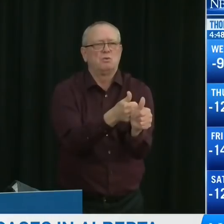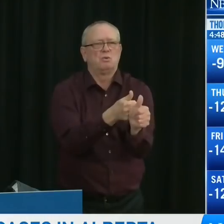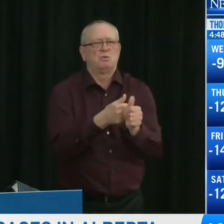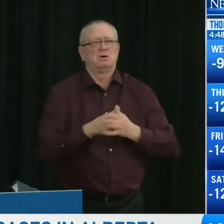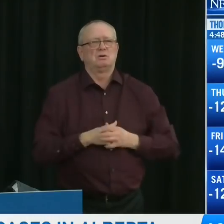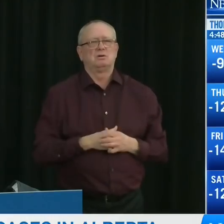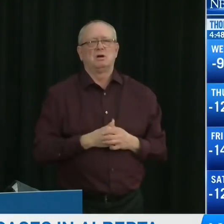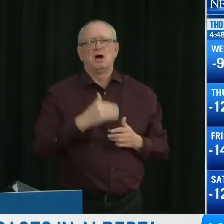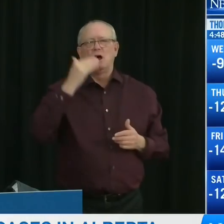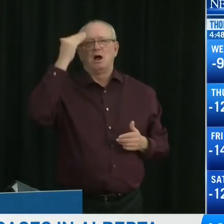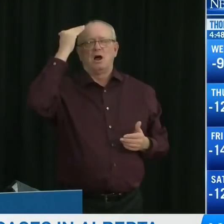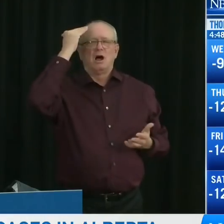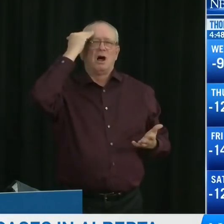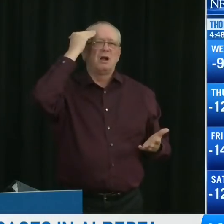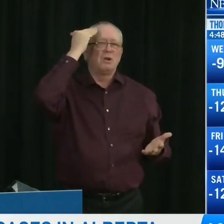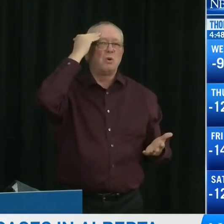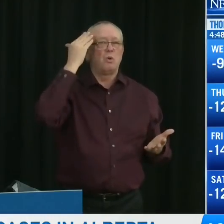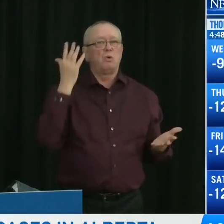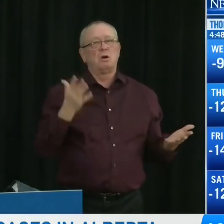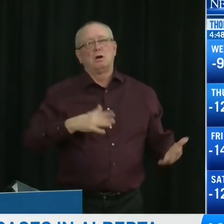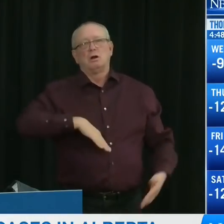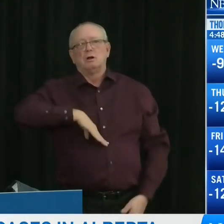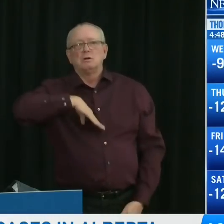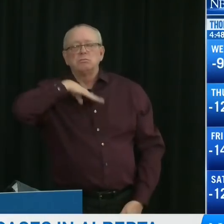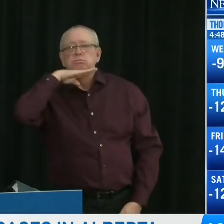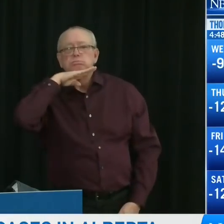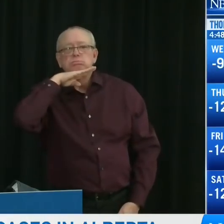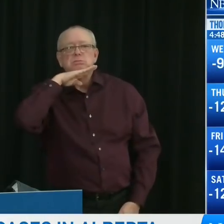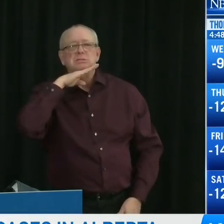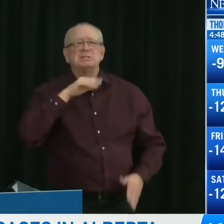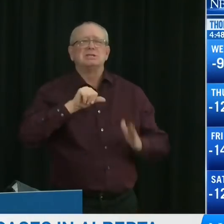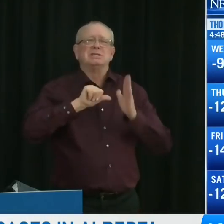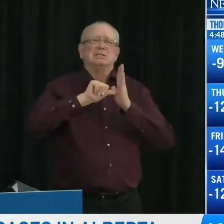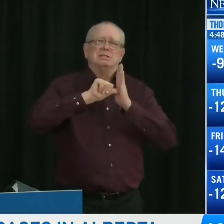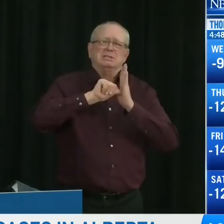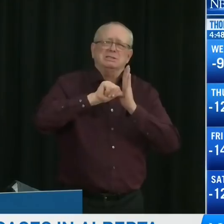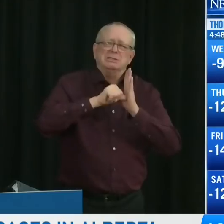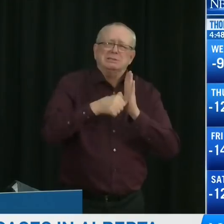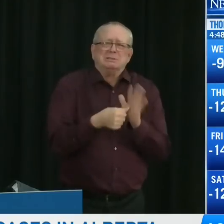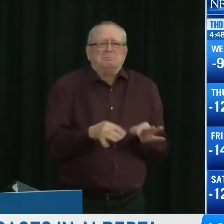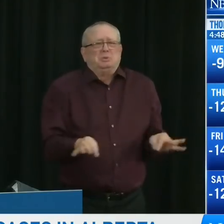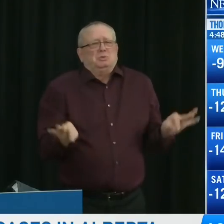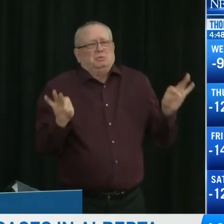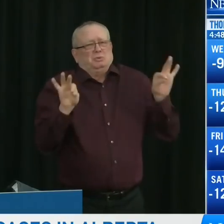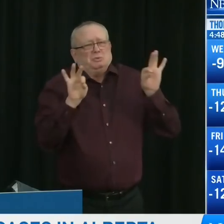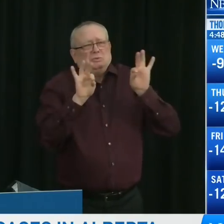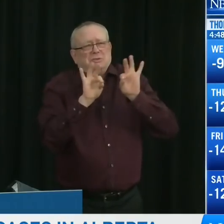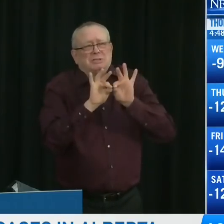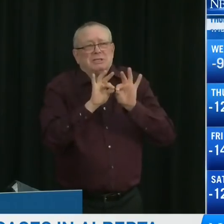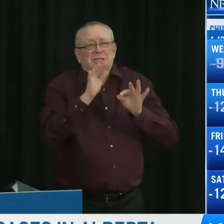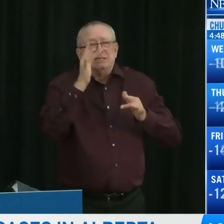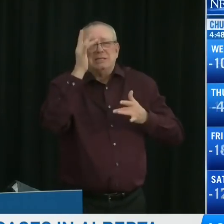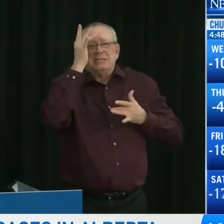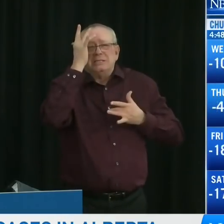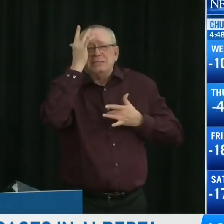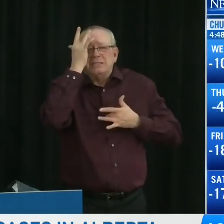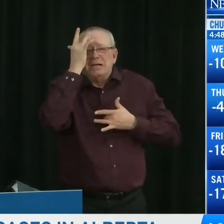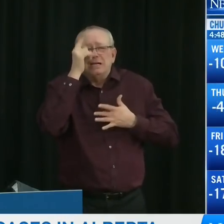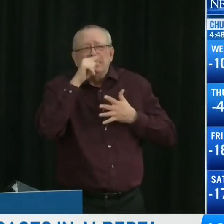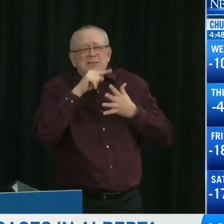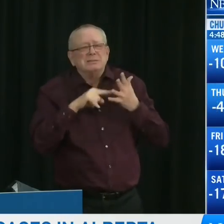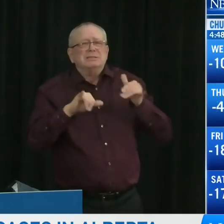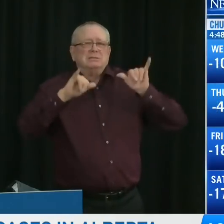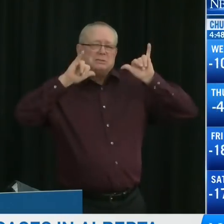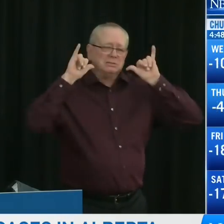it is to stay home and get tested if you have symptoms. Albertans cannot write off symptoms as just a